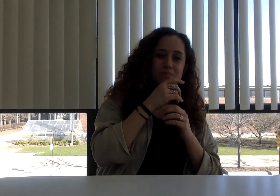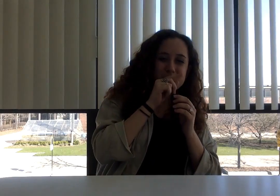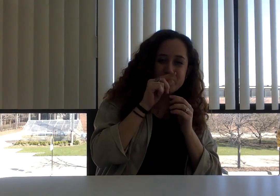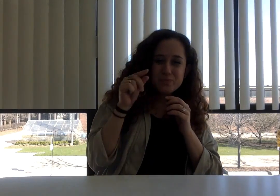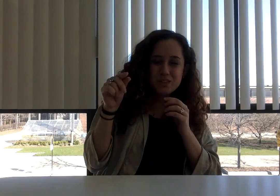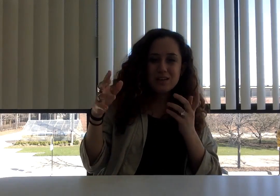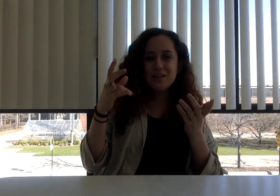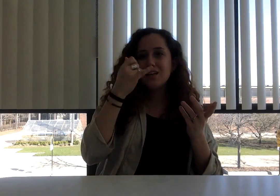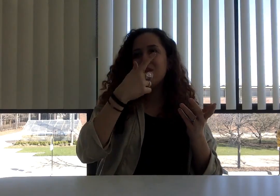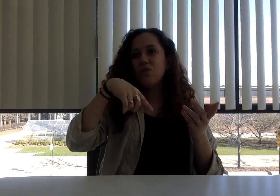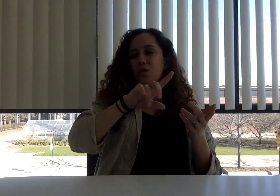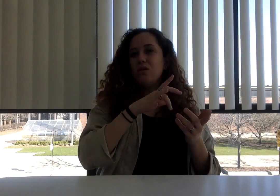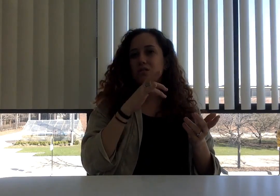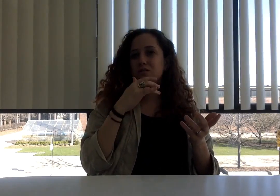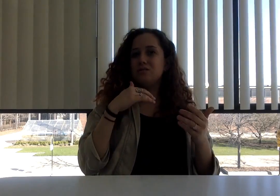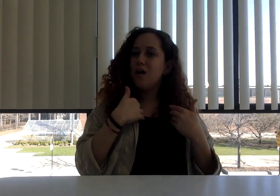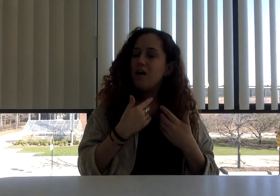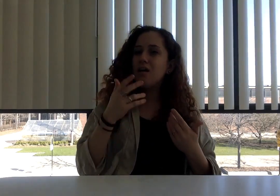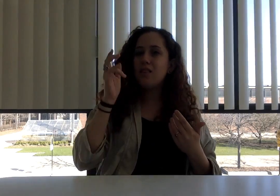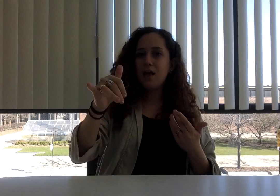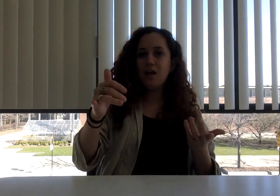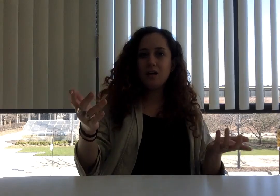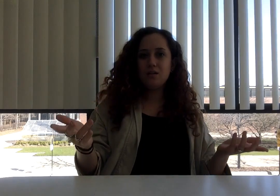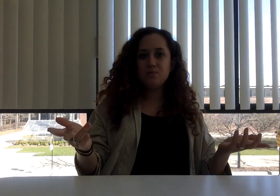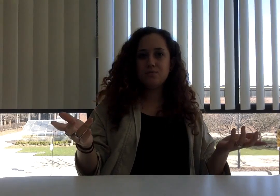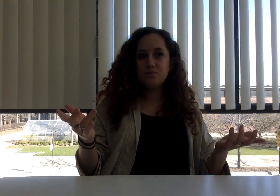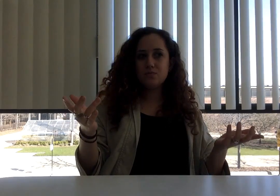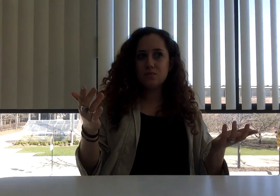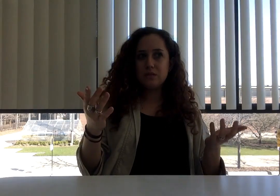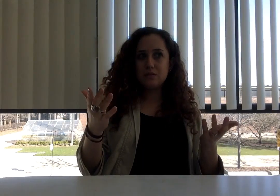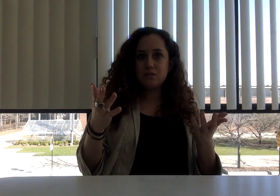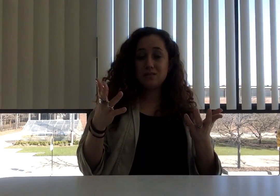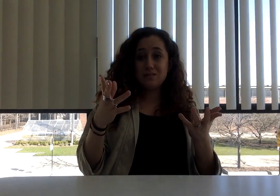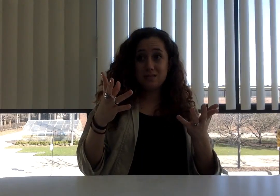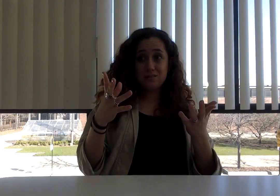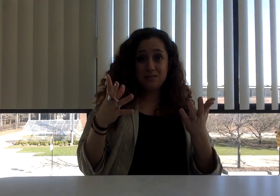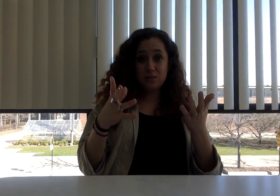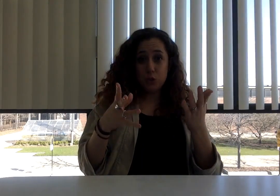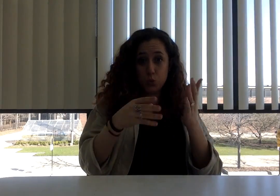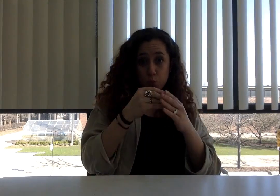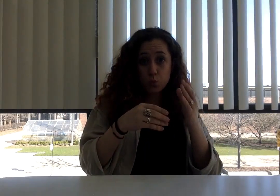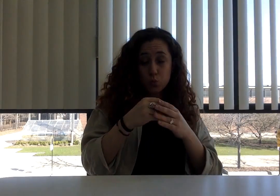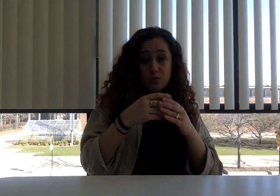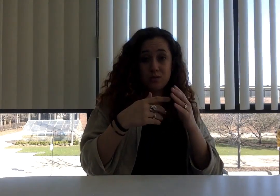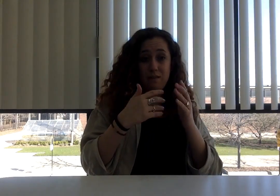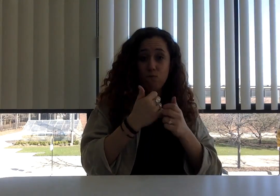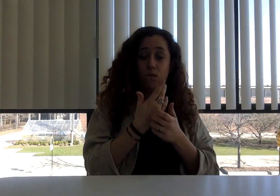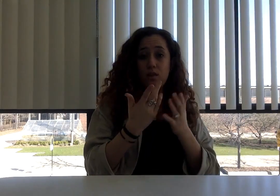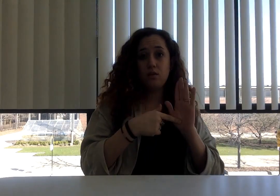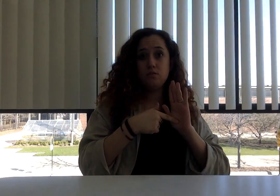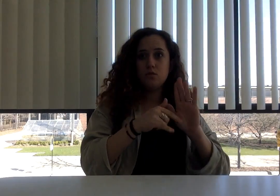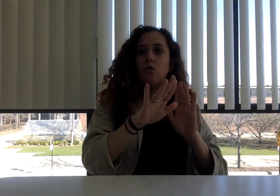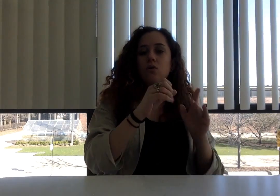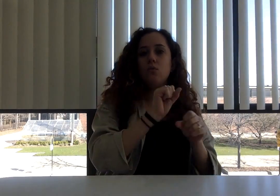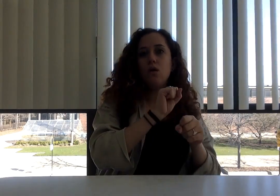that sloppiness ends if you include an extra step or 2 of work. And that's really going to hold true here, where we're dealing with